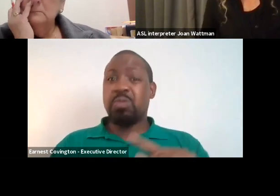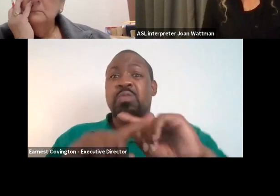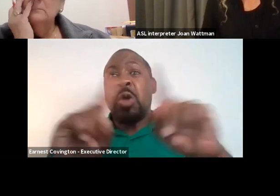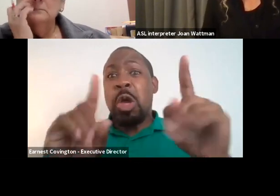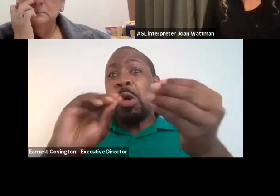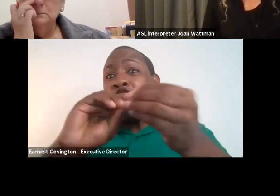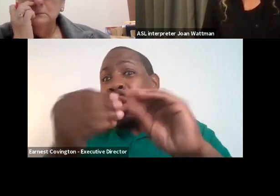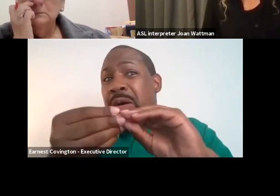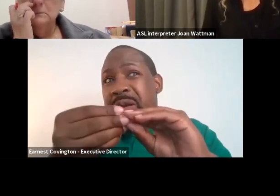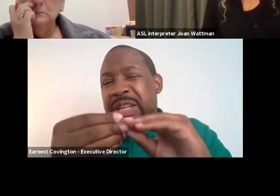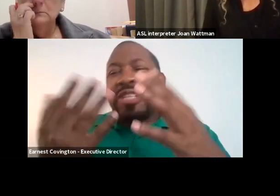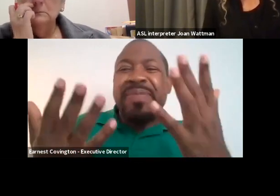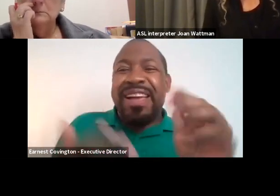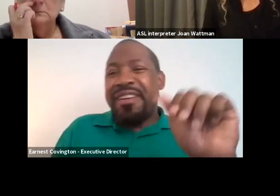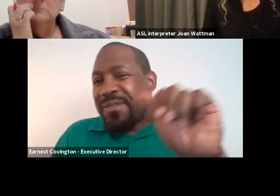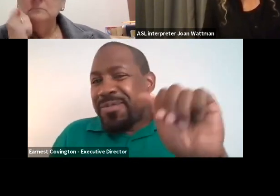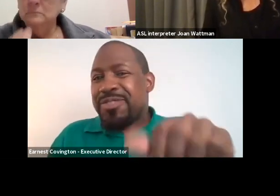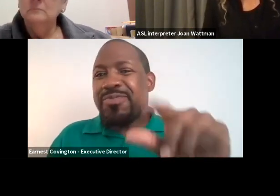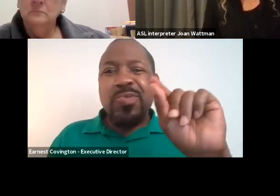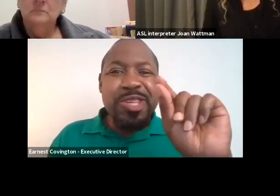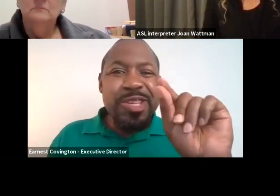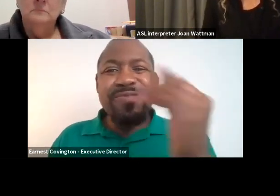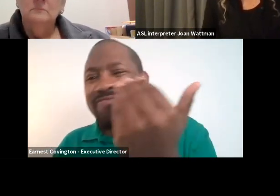during COVID by Zoom.